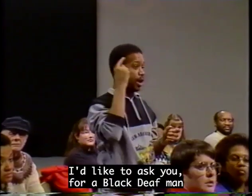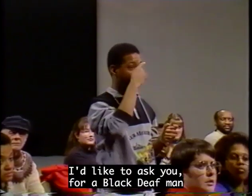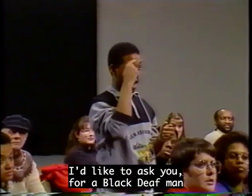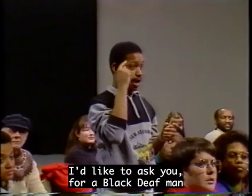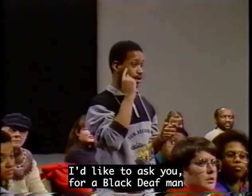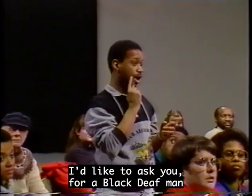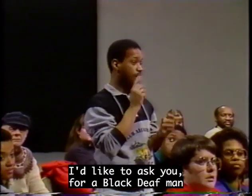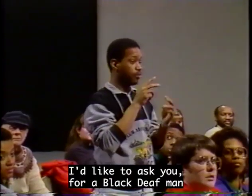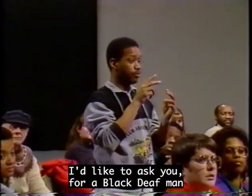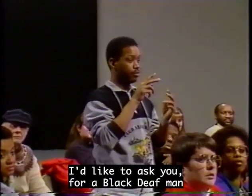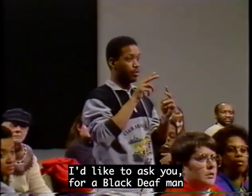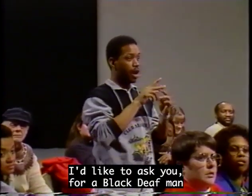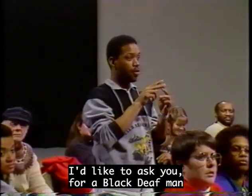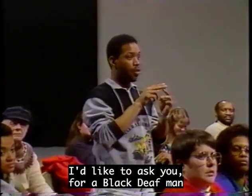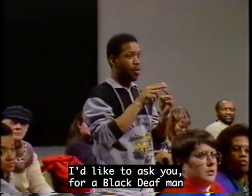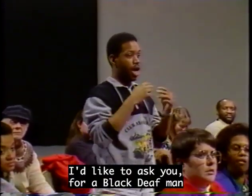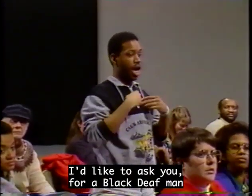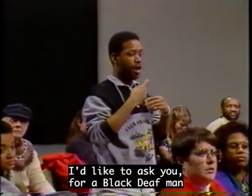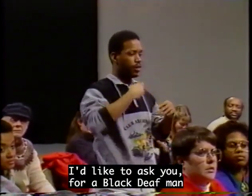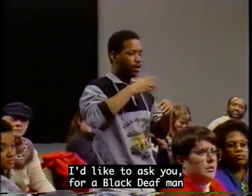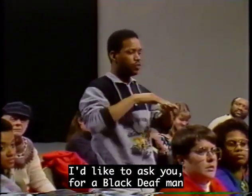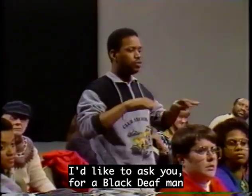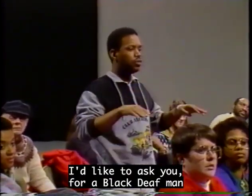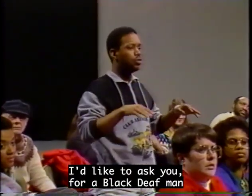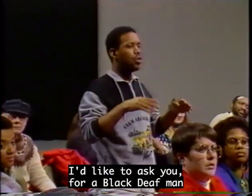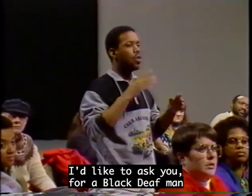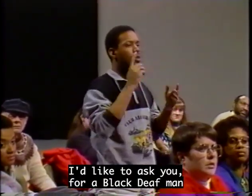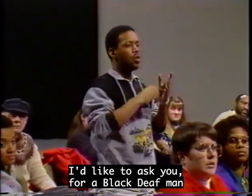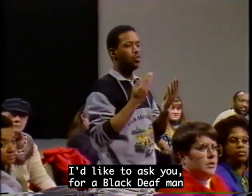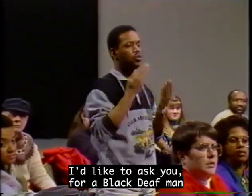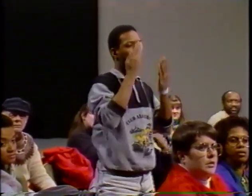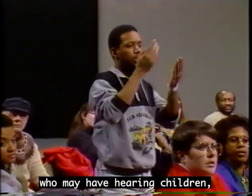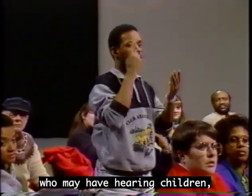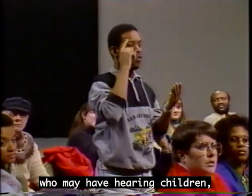I'd like to ask you, for a black deaf man who may have